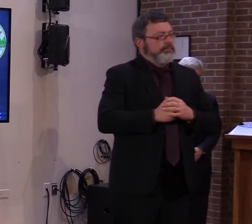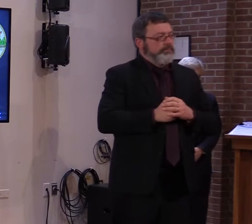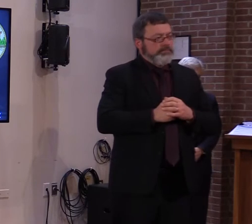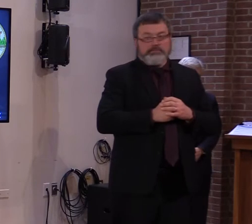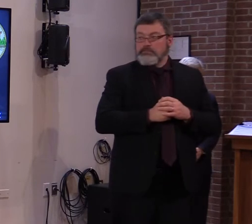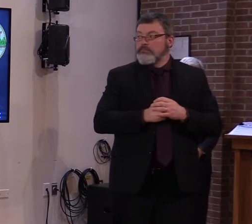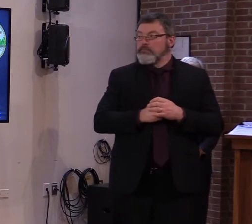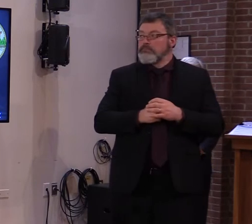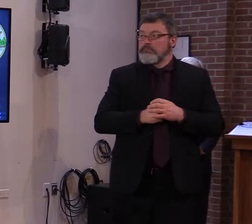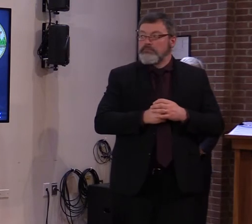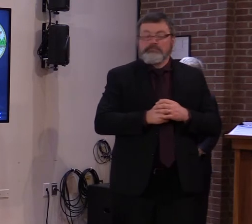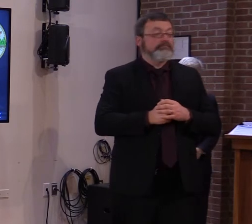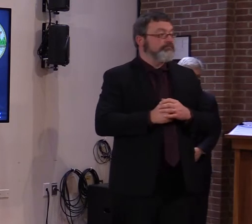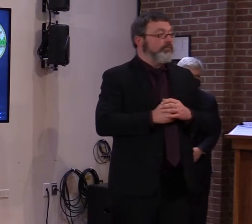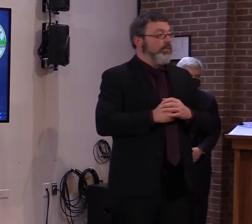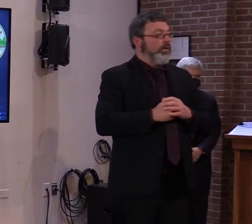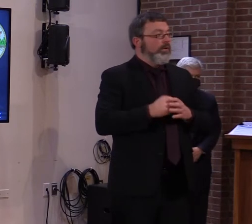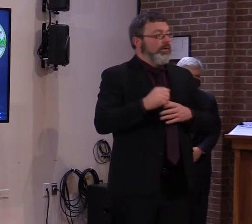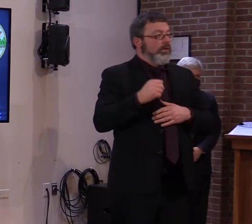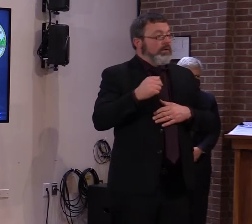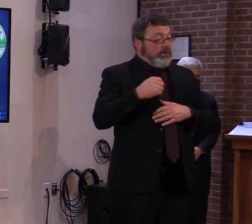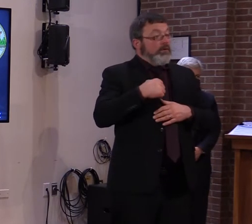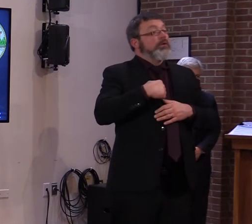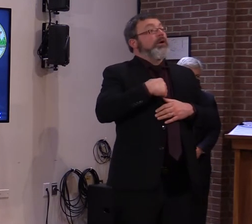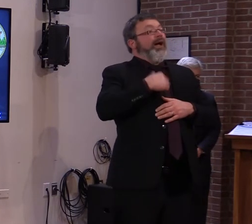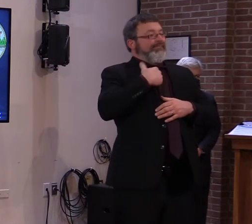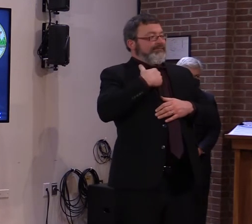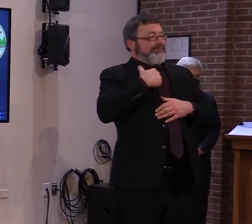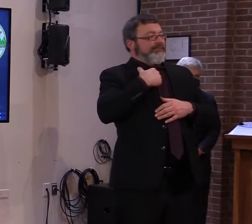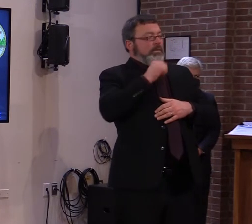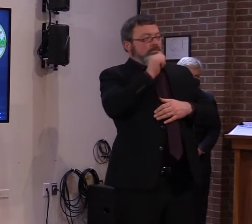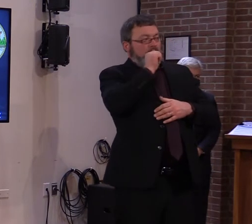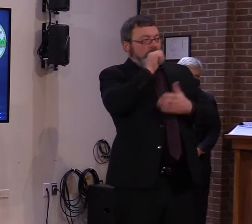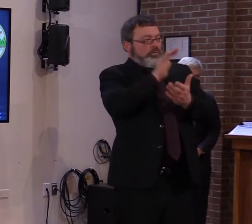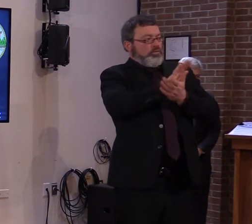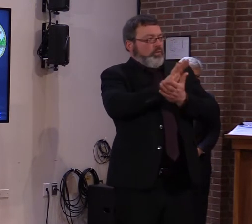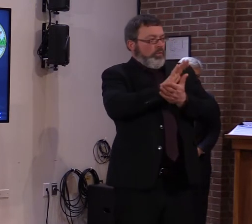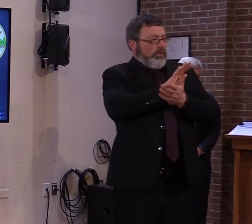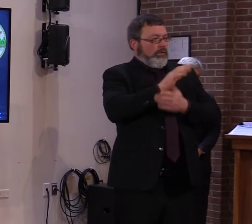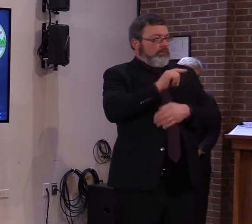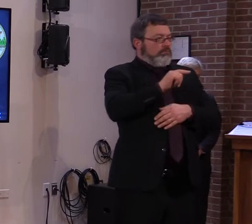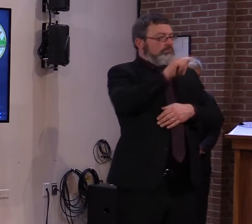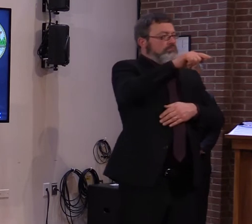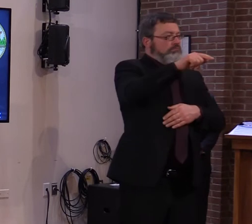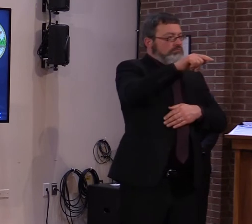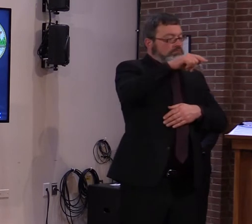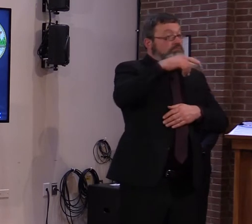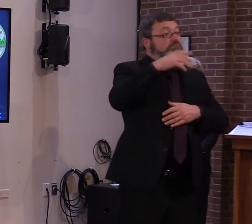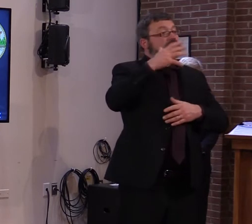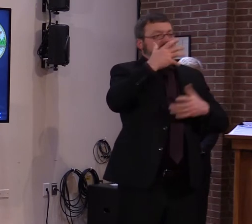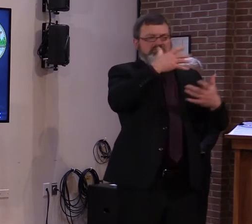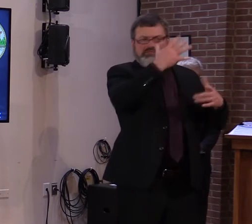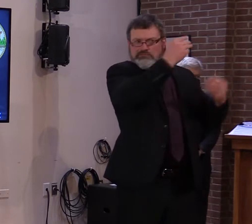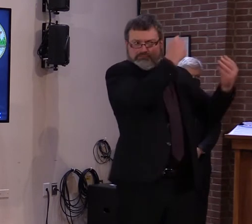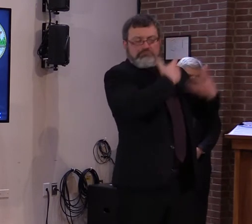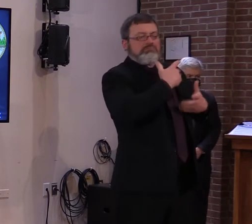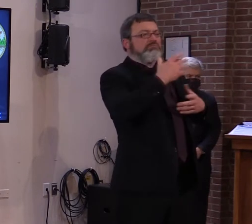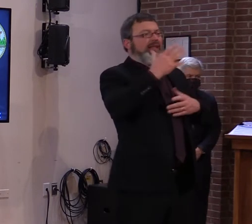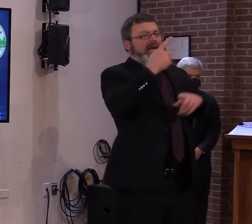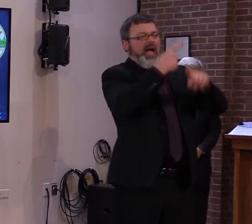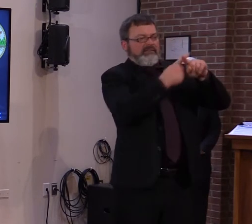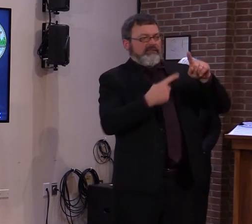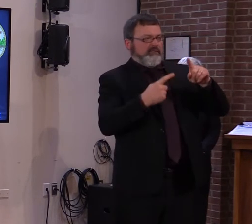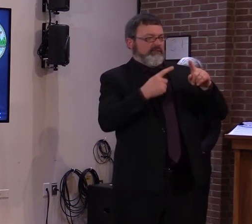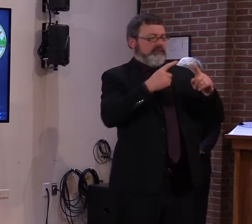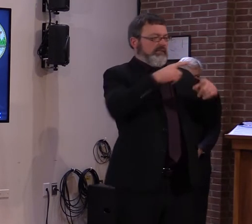for their students, but we have a limited sample of the independent schools. Only 40% of them responded to the survey. That's not